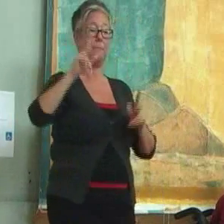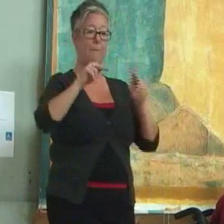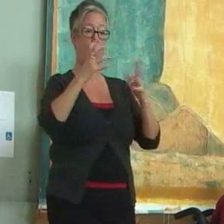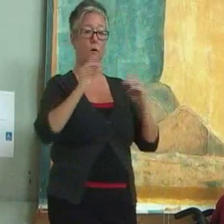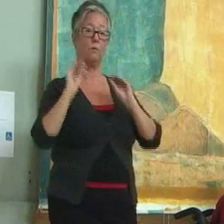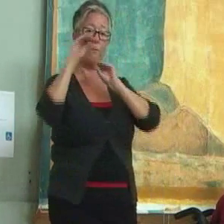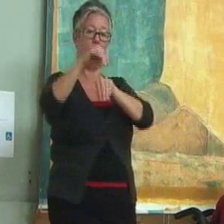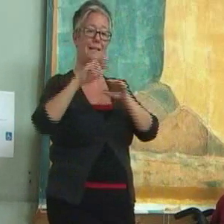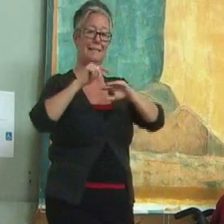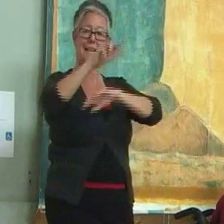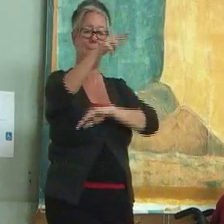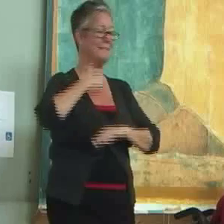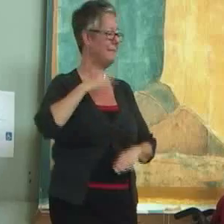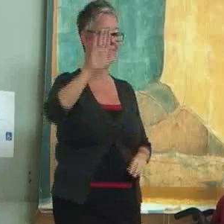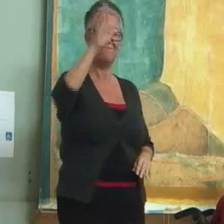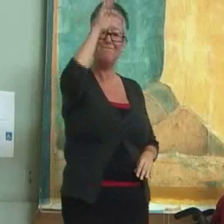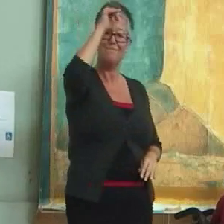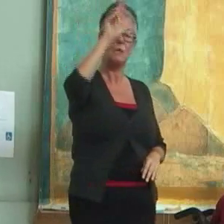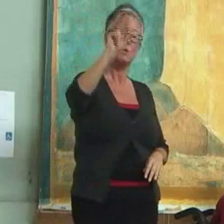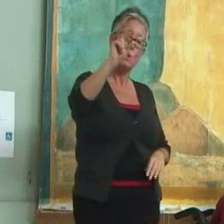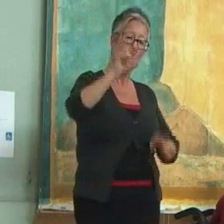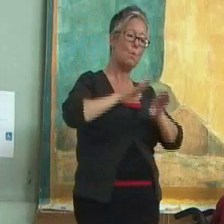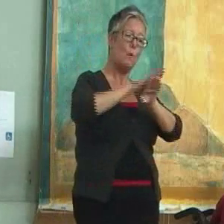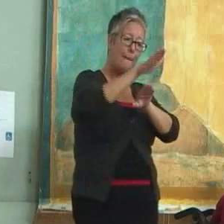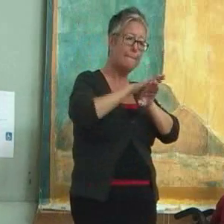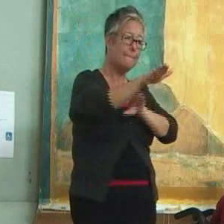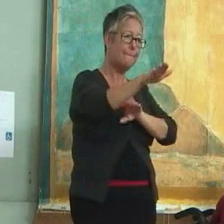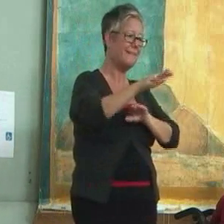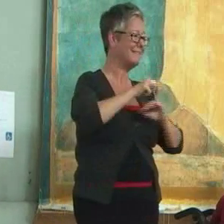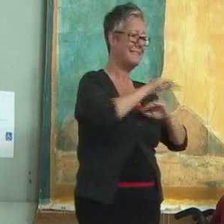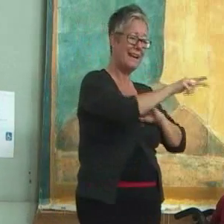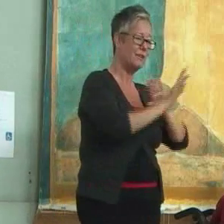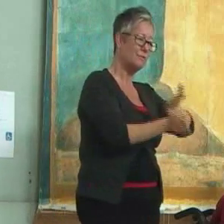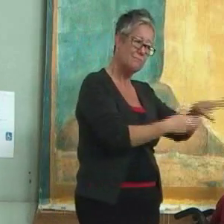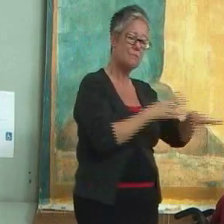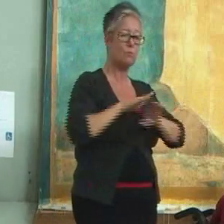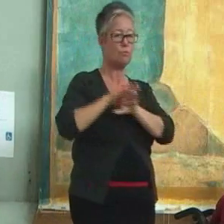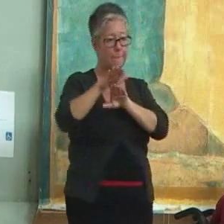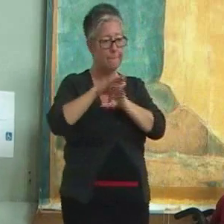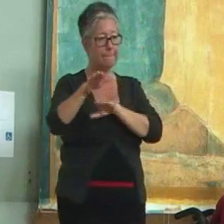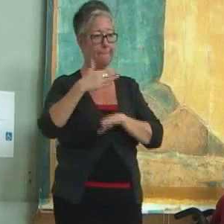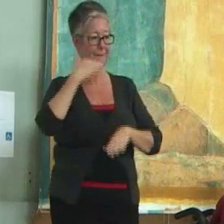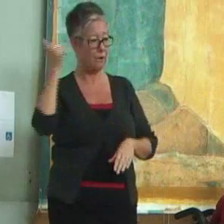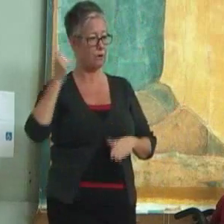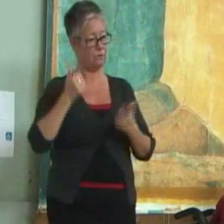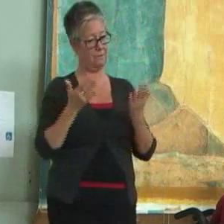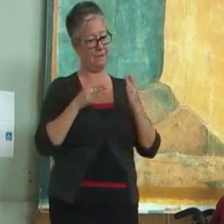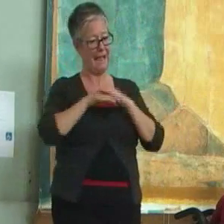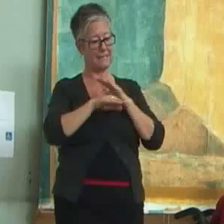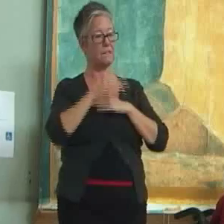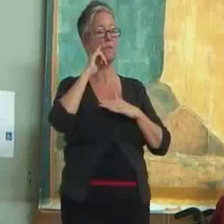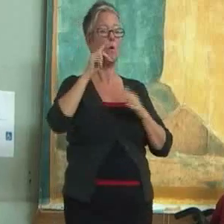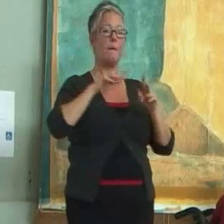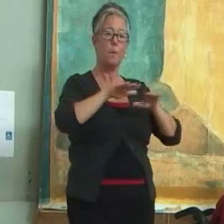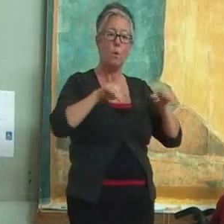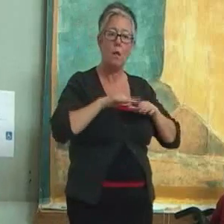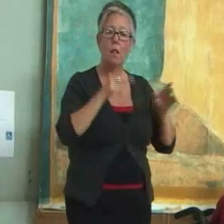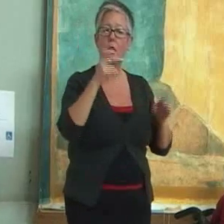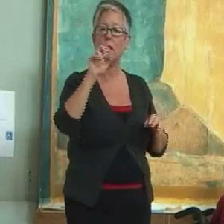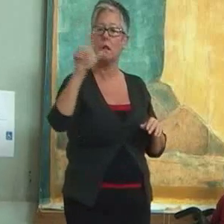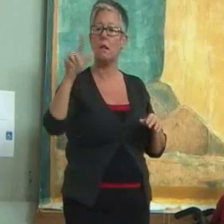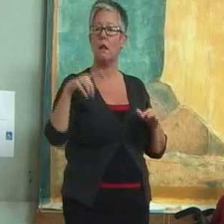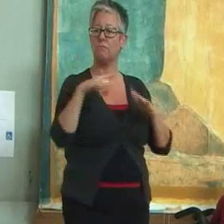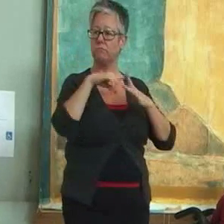steps. And I insisted there be a ramp put in, which is accessible now in order to get access to the swimming pool there